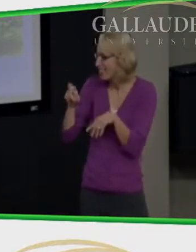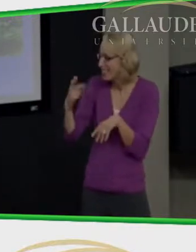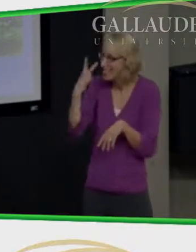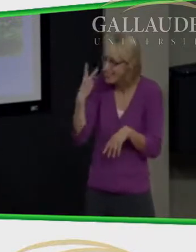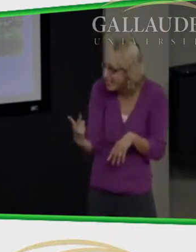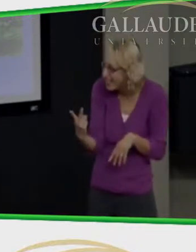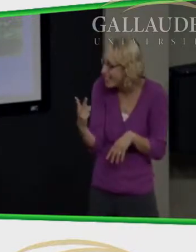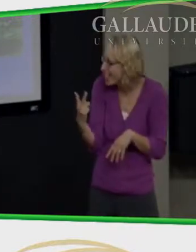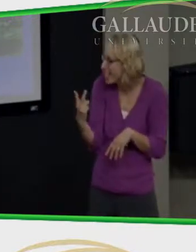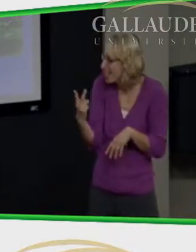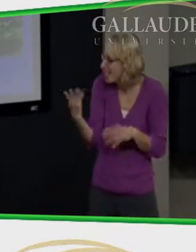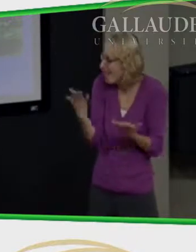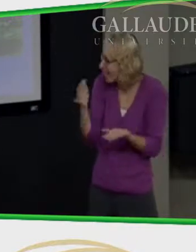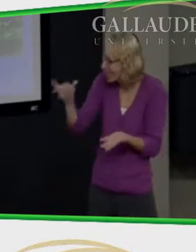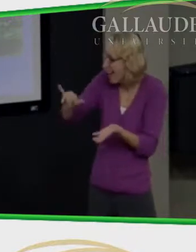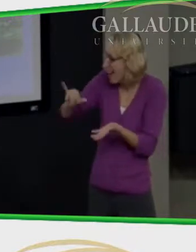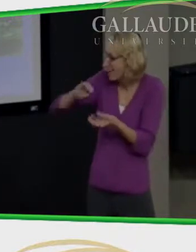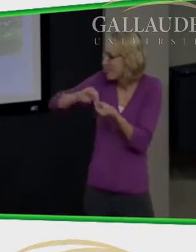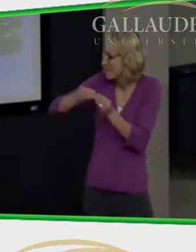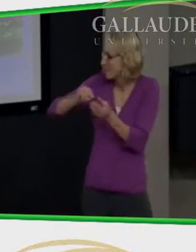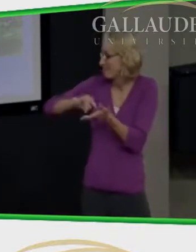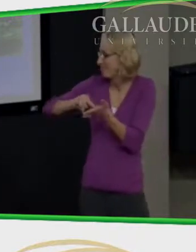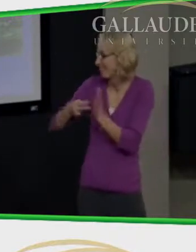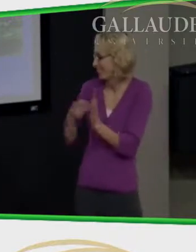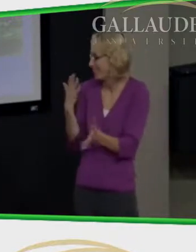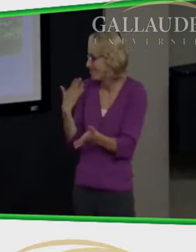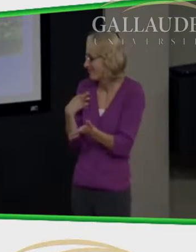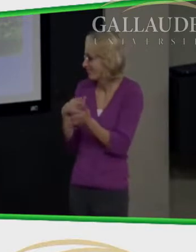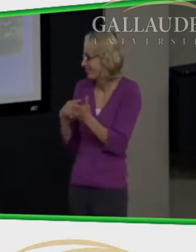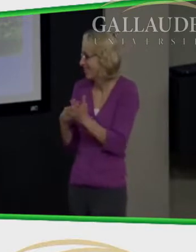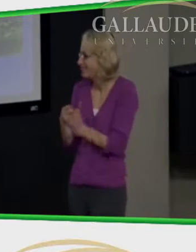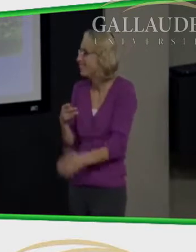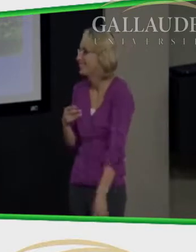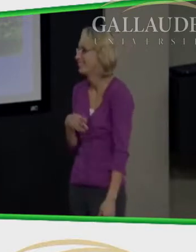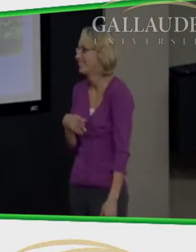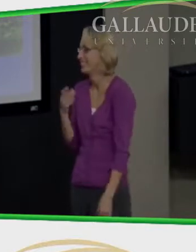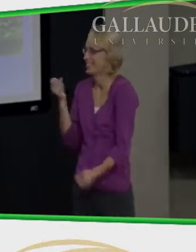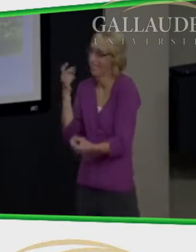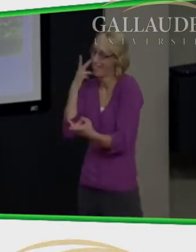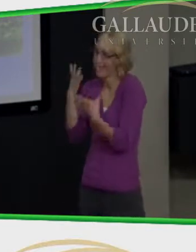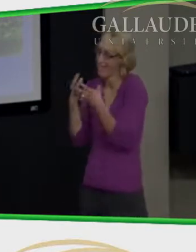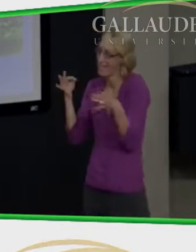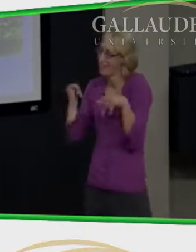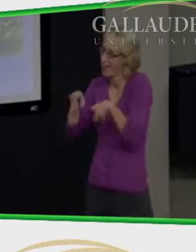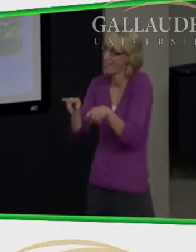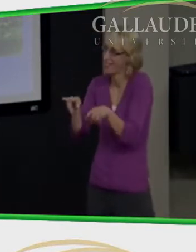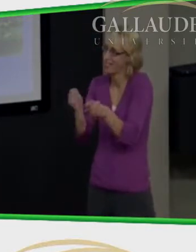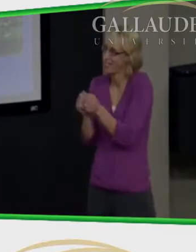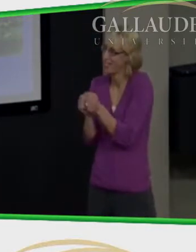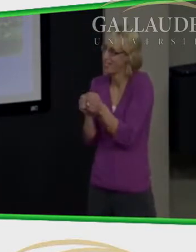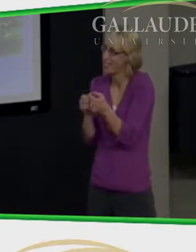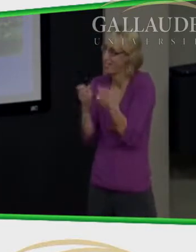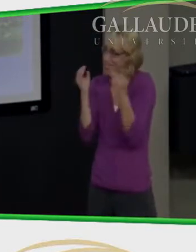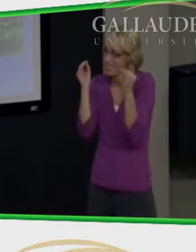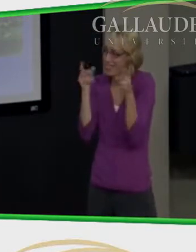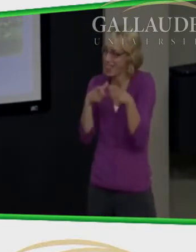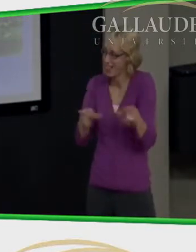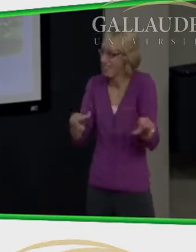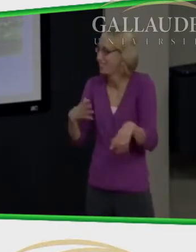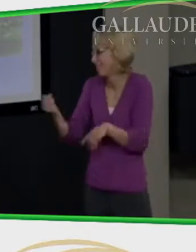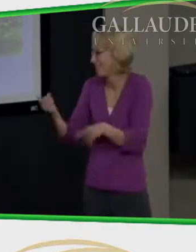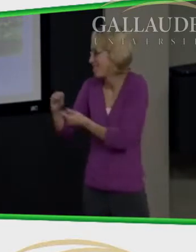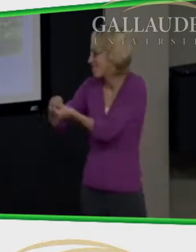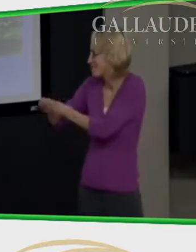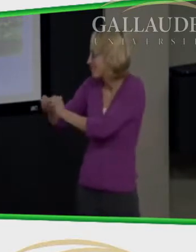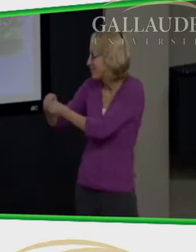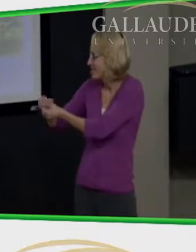the numbers and the greater range, but meaning of those numbers. So I see a great deal of